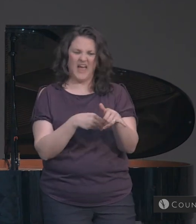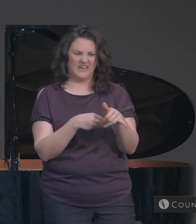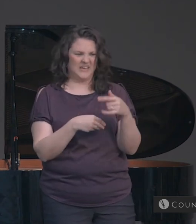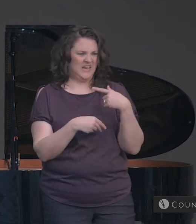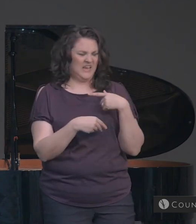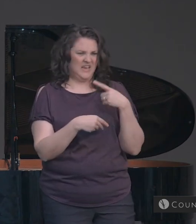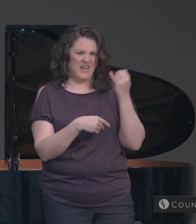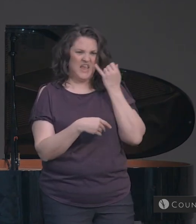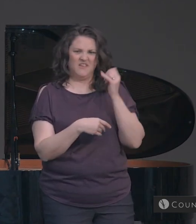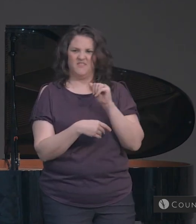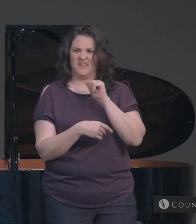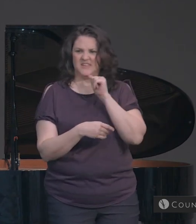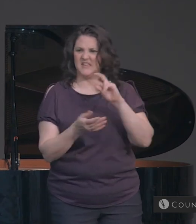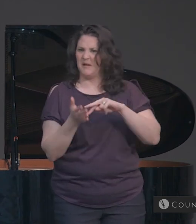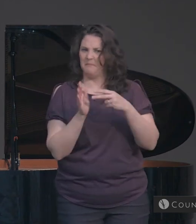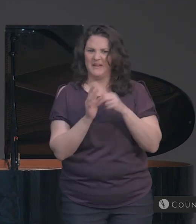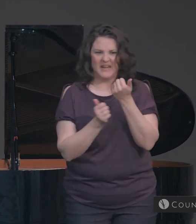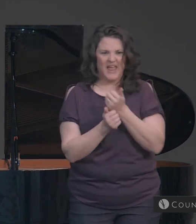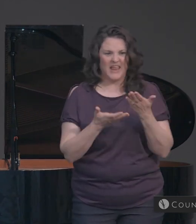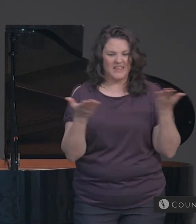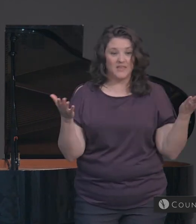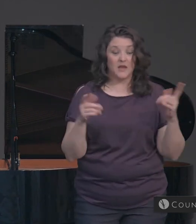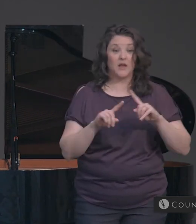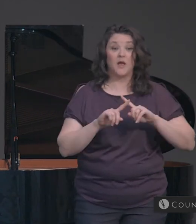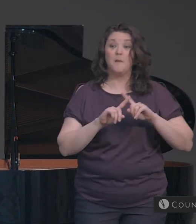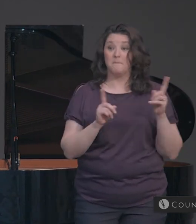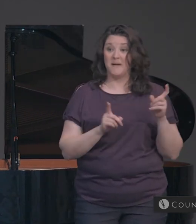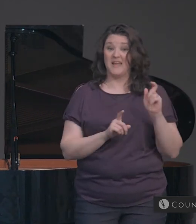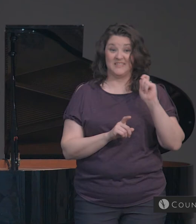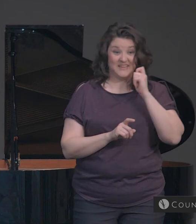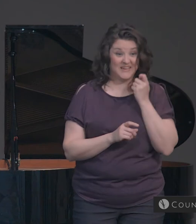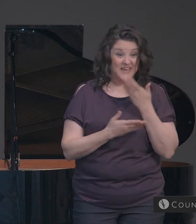me. But the neat thing about Hebrew is